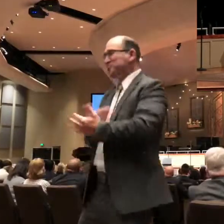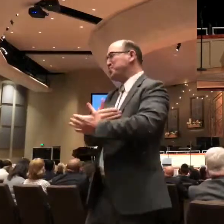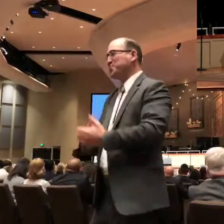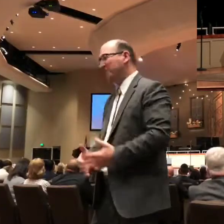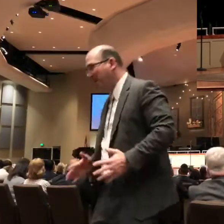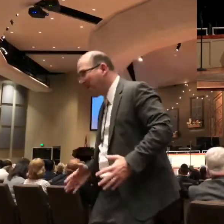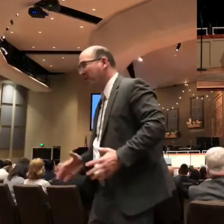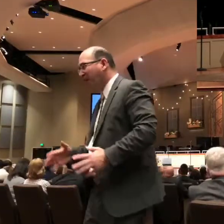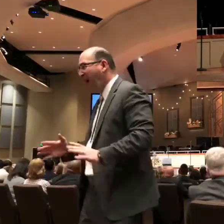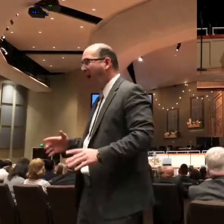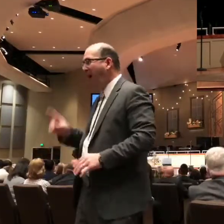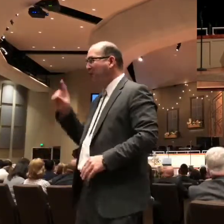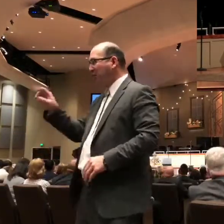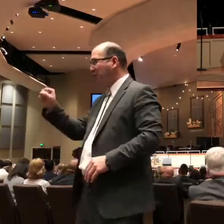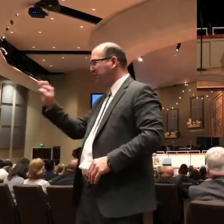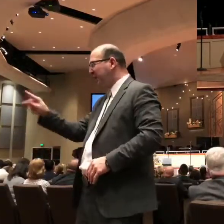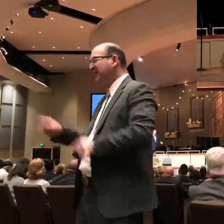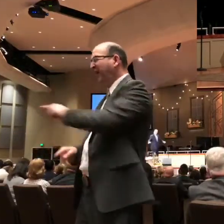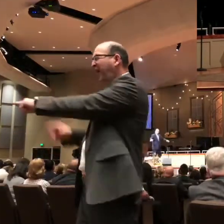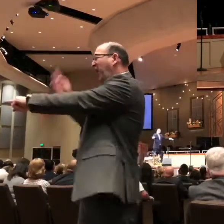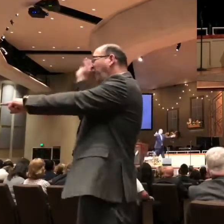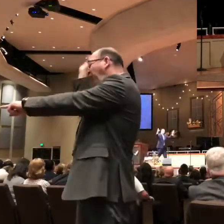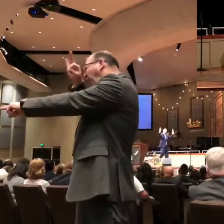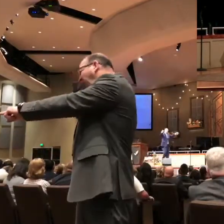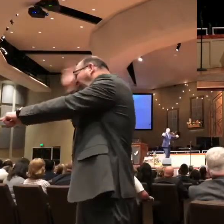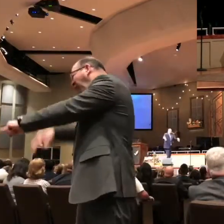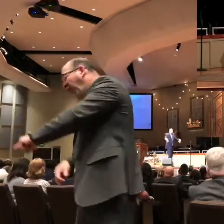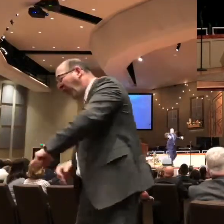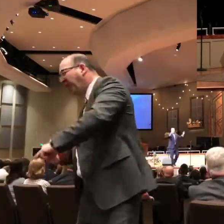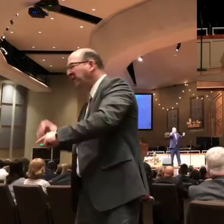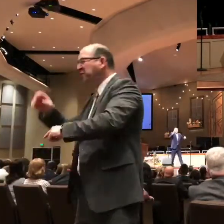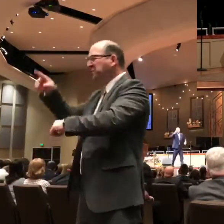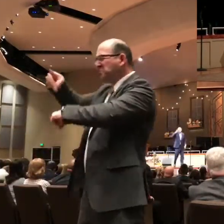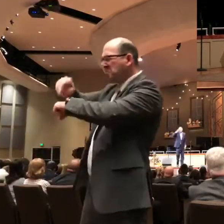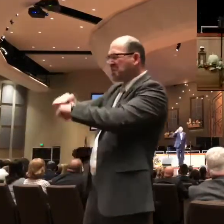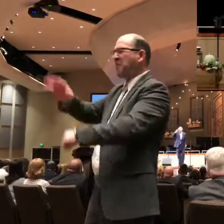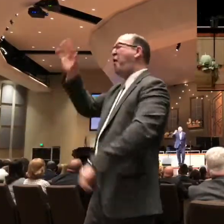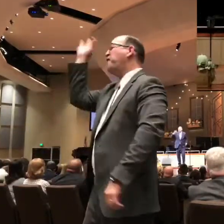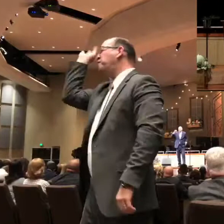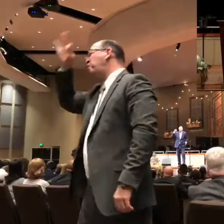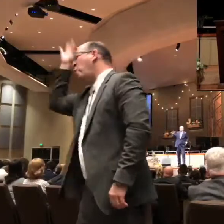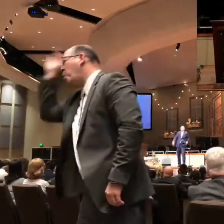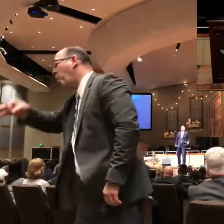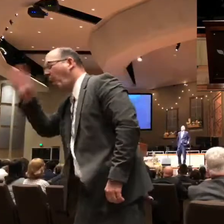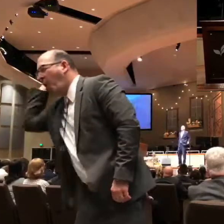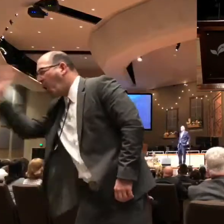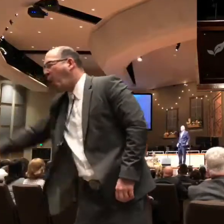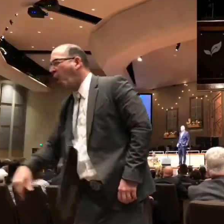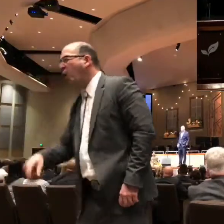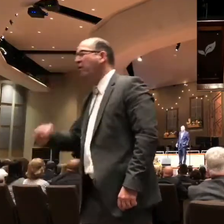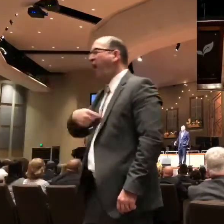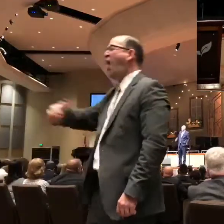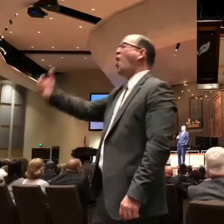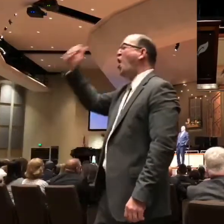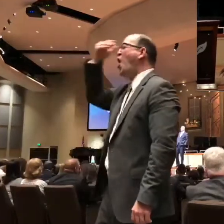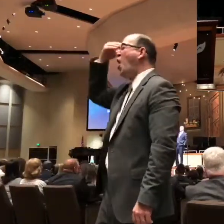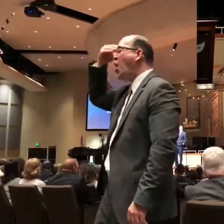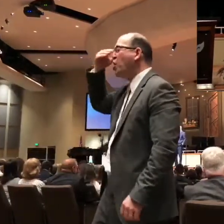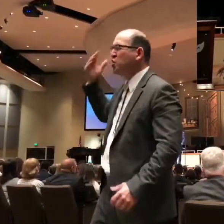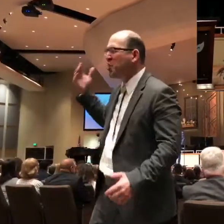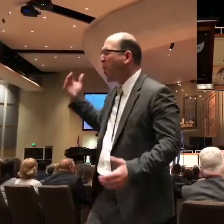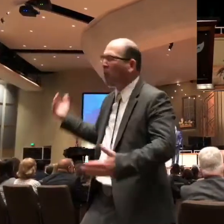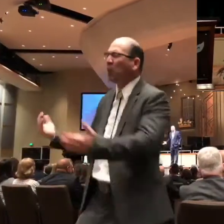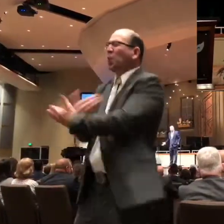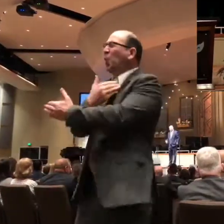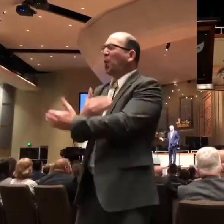know, Dr. Sisk, he's a fool. And I'll tell you what, Dr. Kim, he may have pastored for 50 years, but this idea of praying that much, you don't have to pray